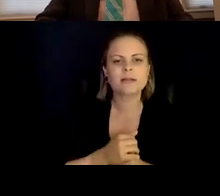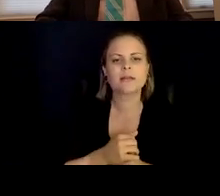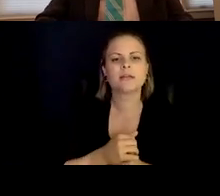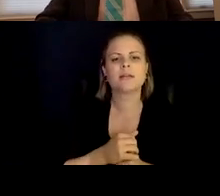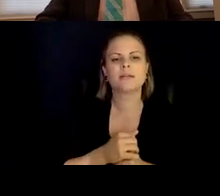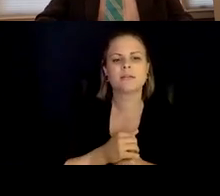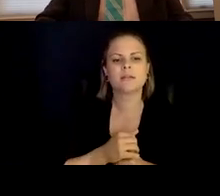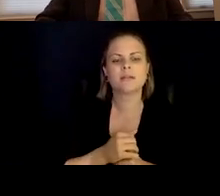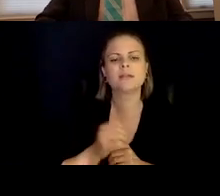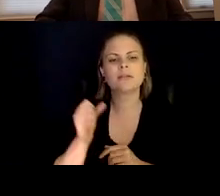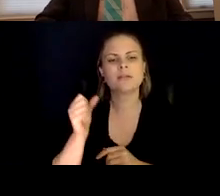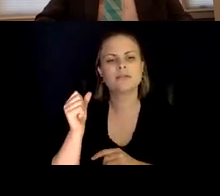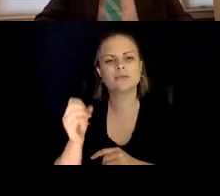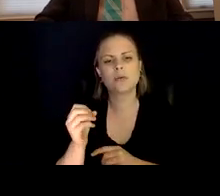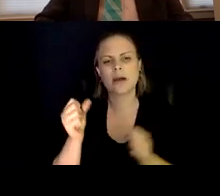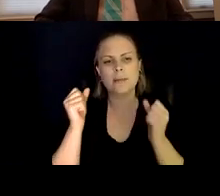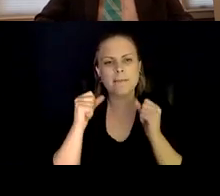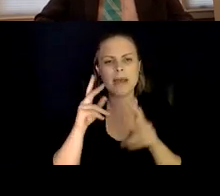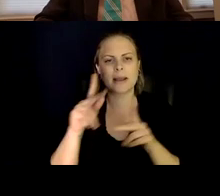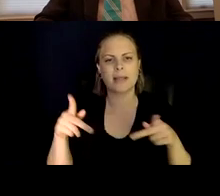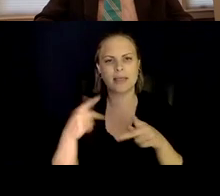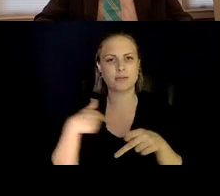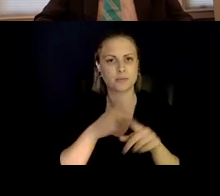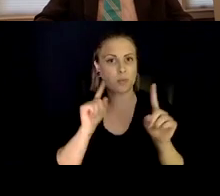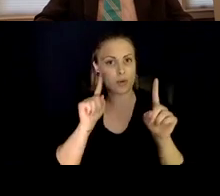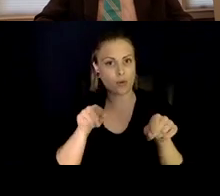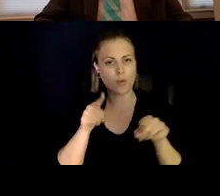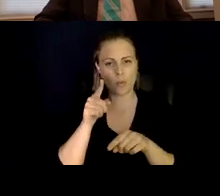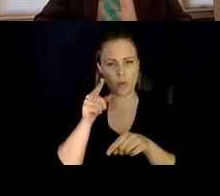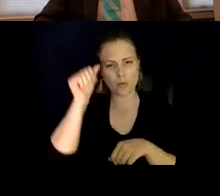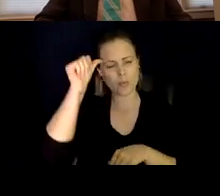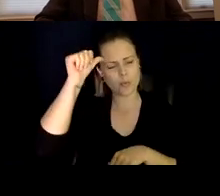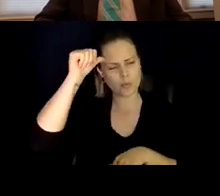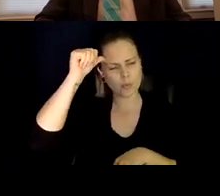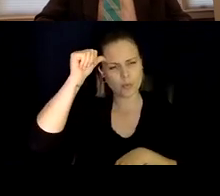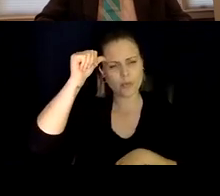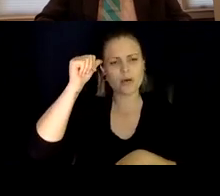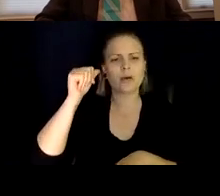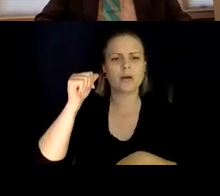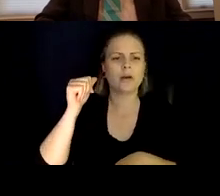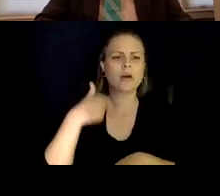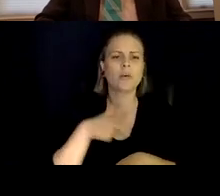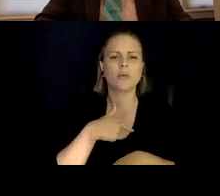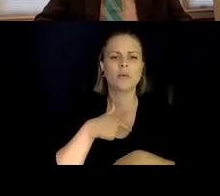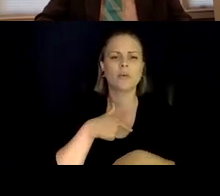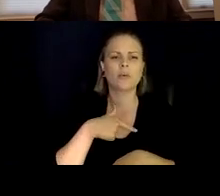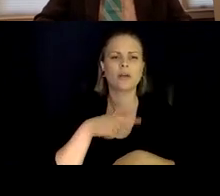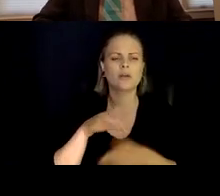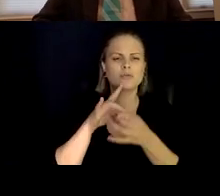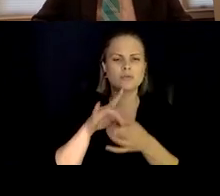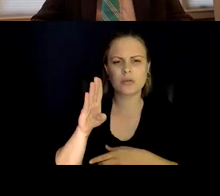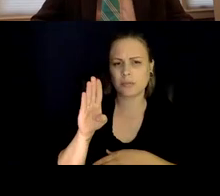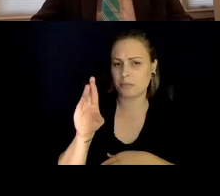Among a number of places we went, one of the more memorable ones had to do with the Bronte